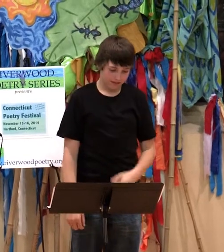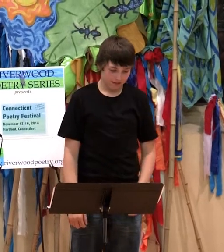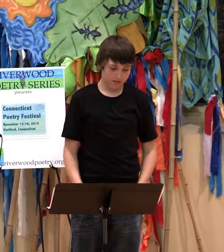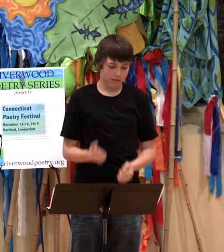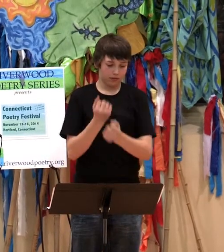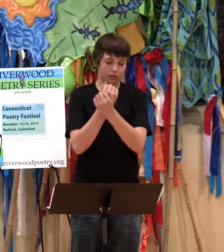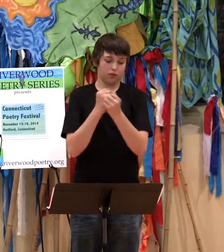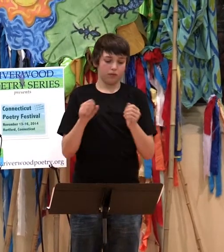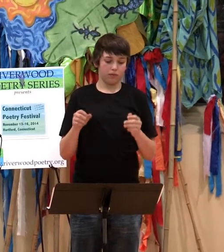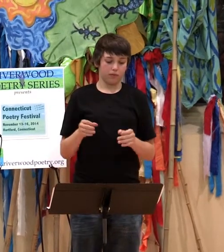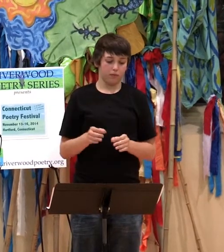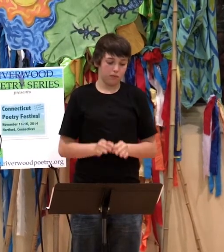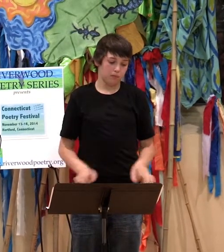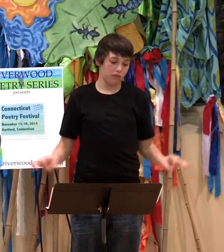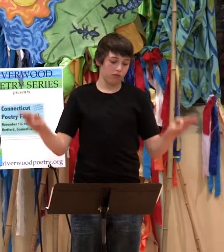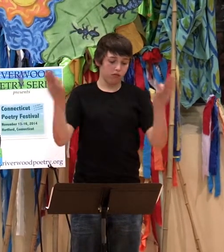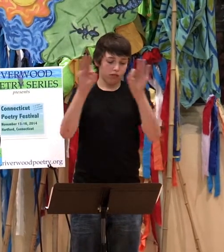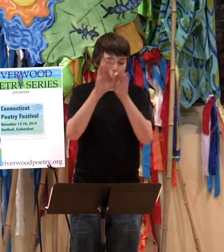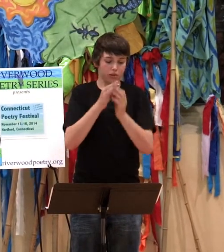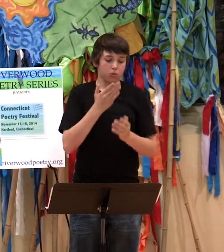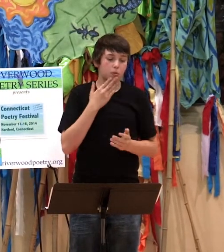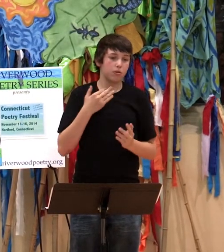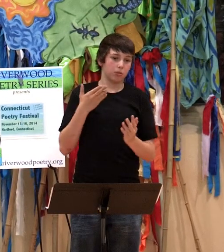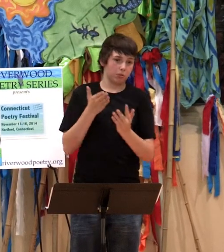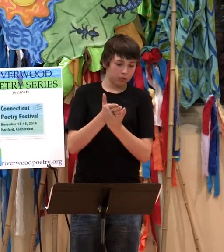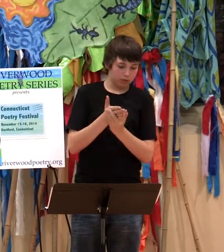Freedom is the title. Freedom is